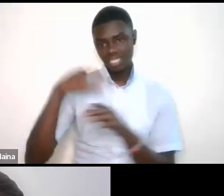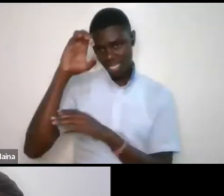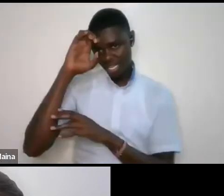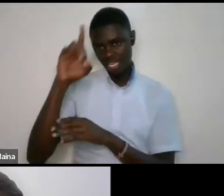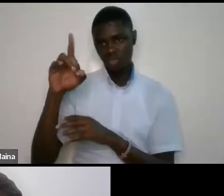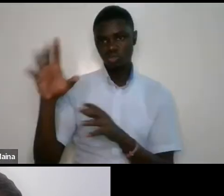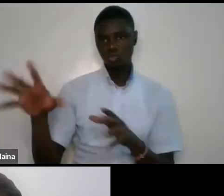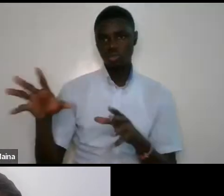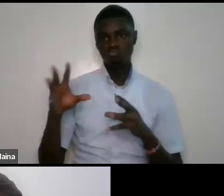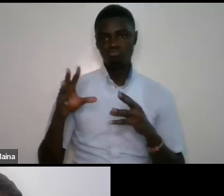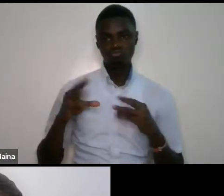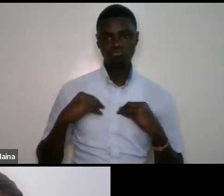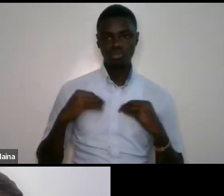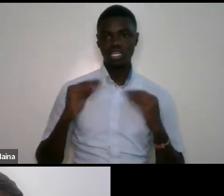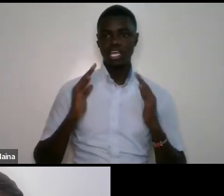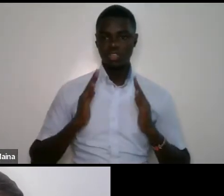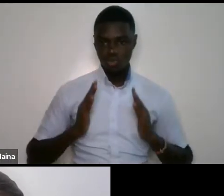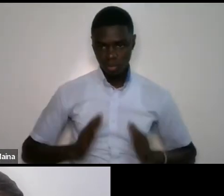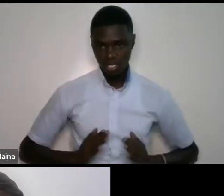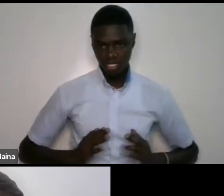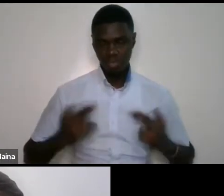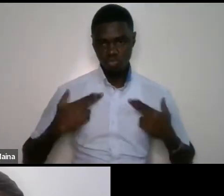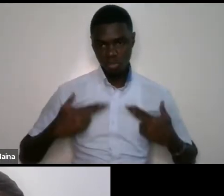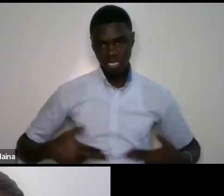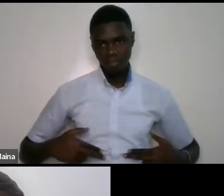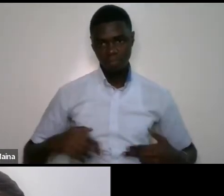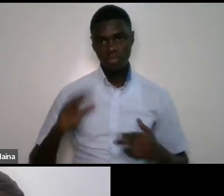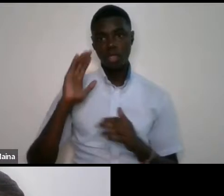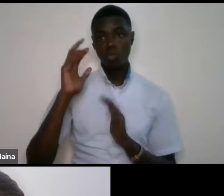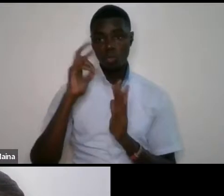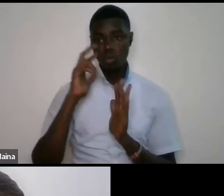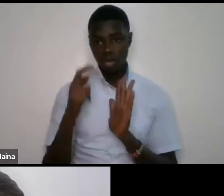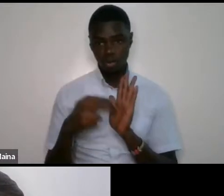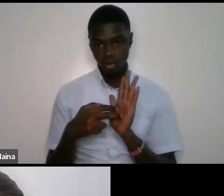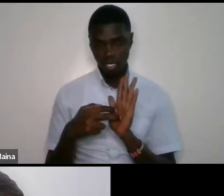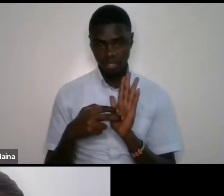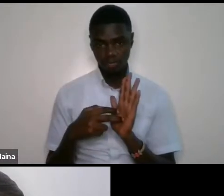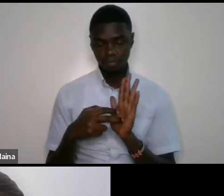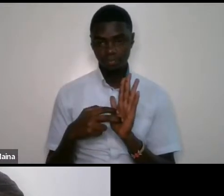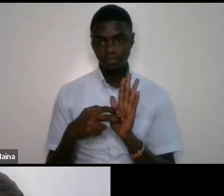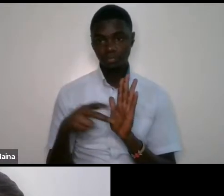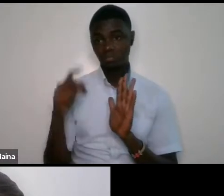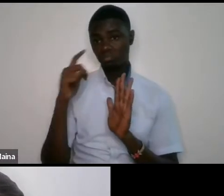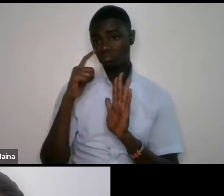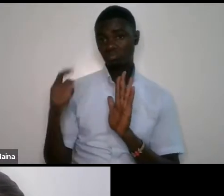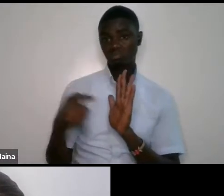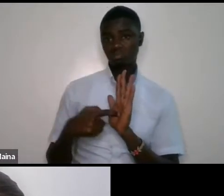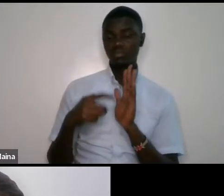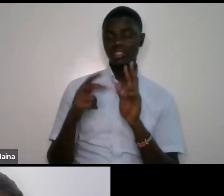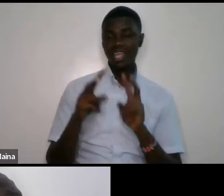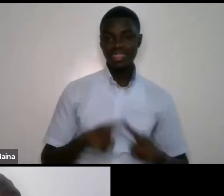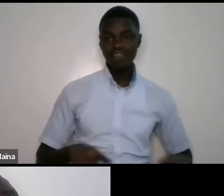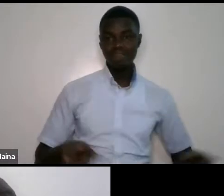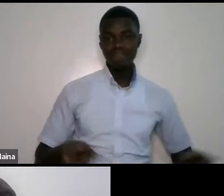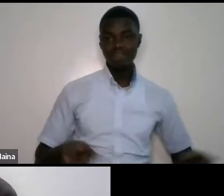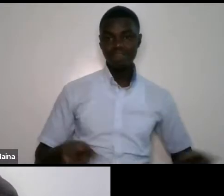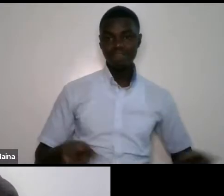humanity, will recognize the value of human beings